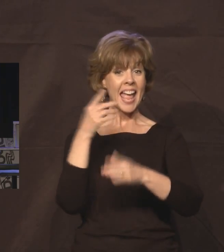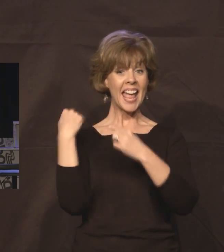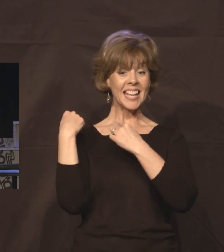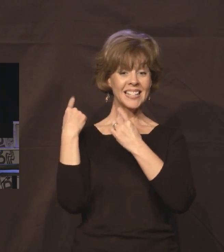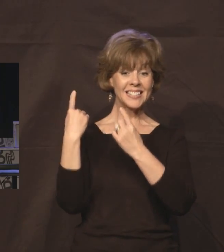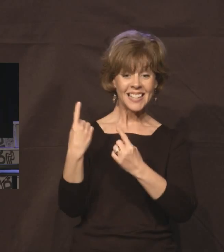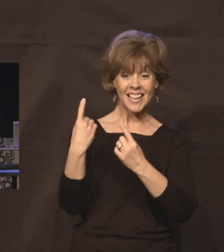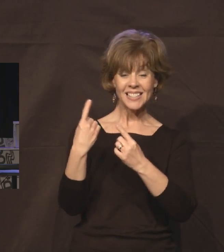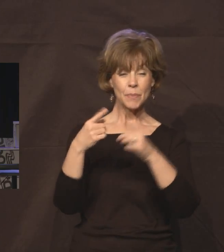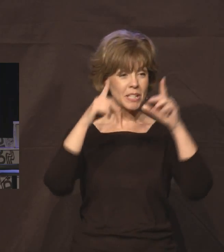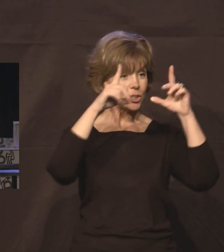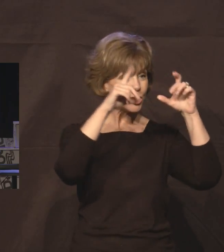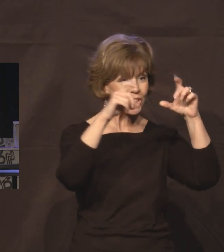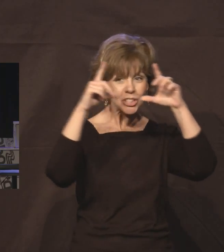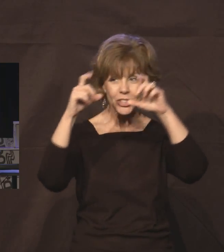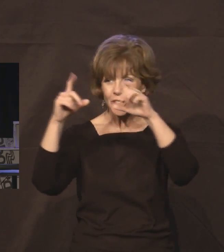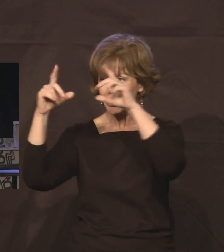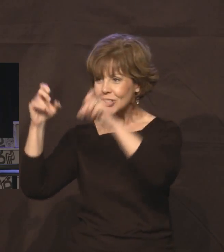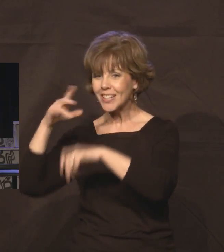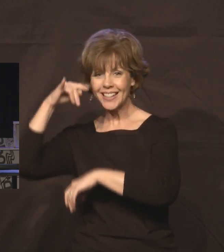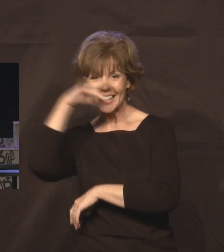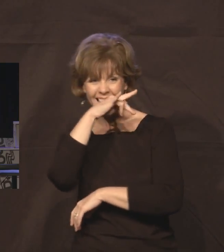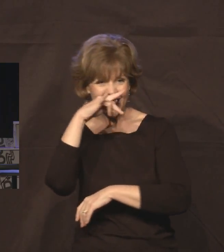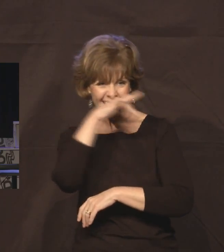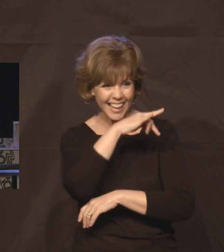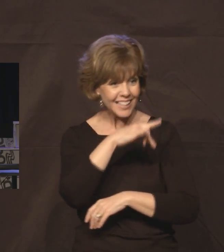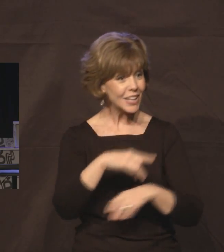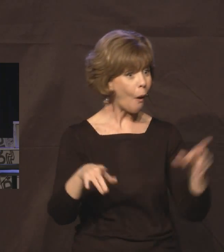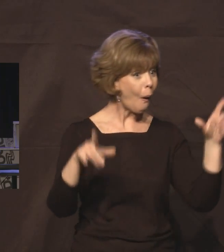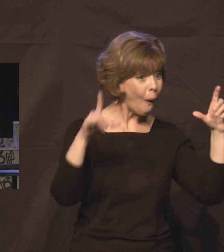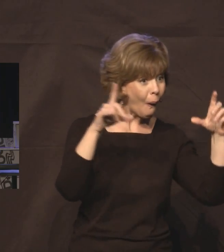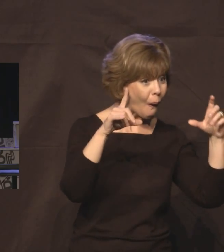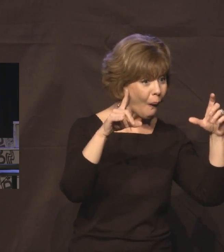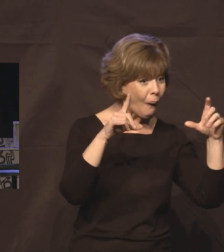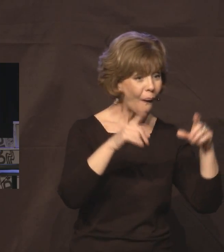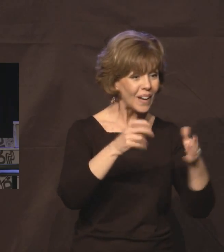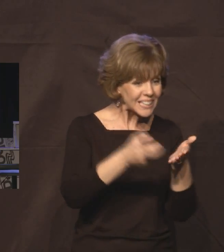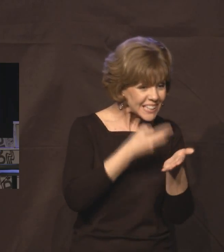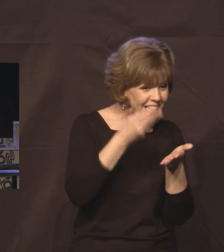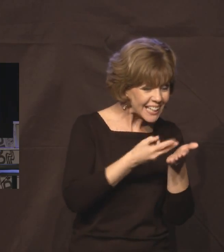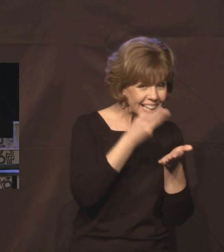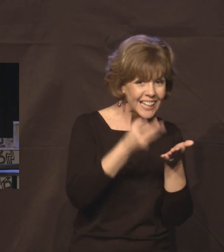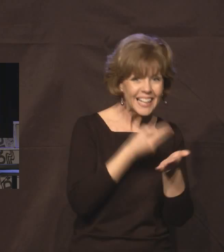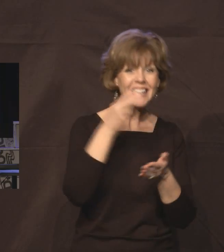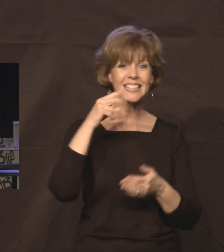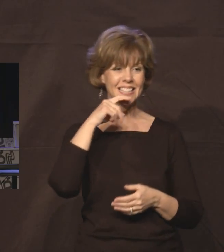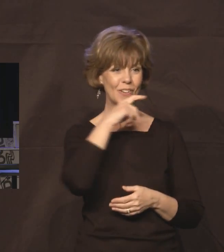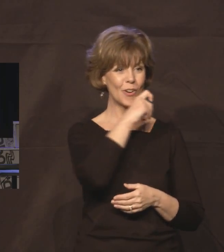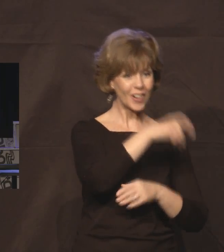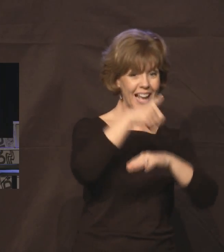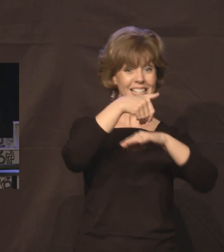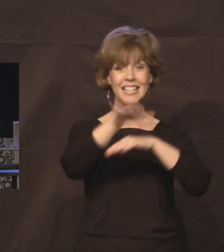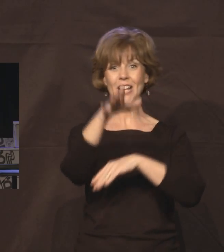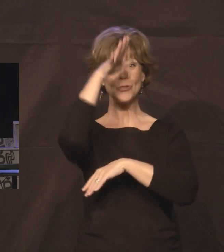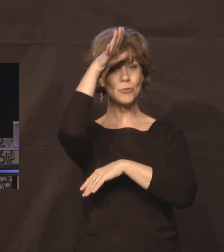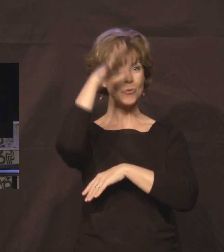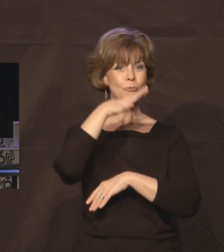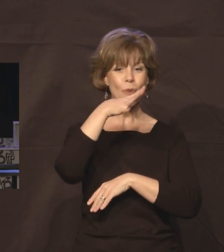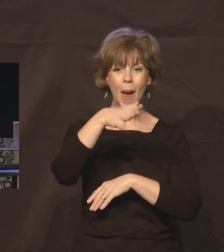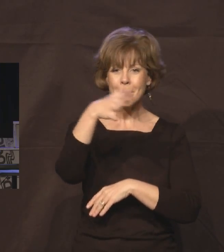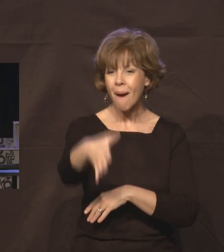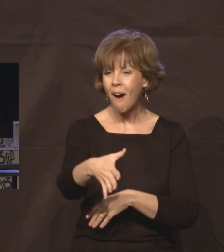everything. You know, Gerald's eating his Fruit Loops. I'm like, smile, buddy. And then I send it to Grandma. And she loves it,